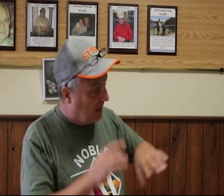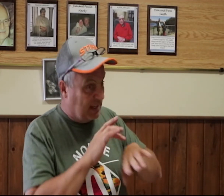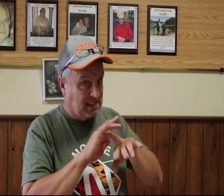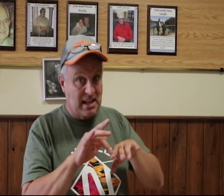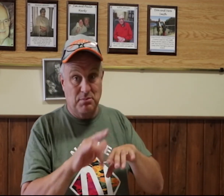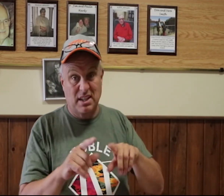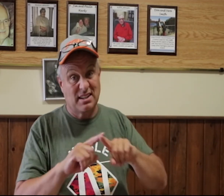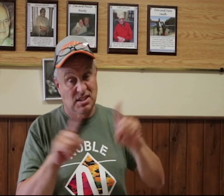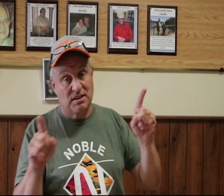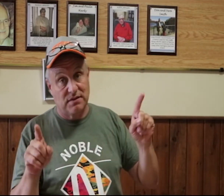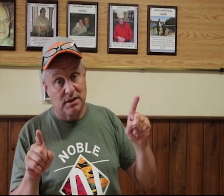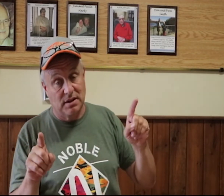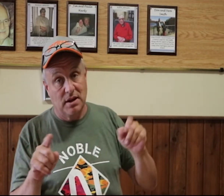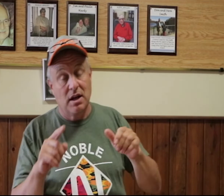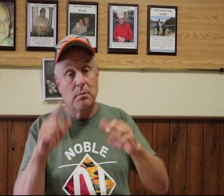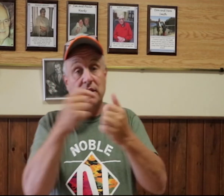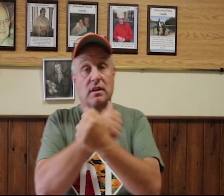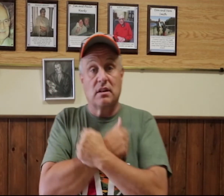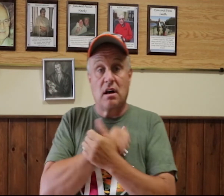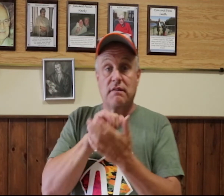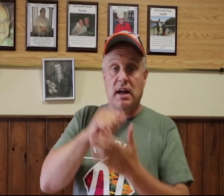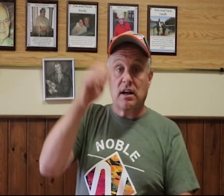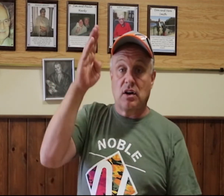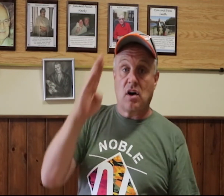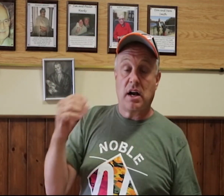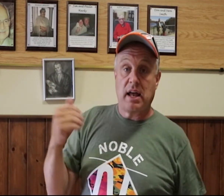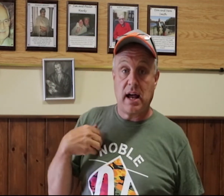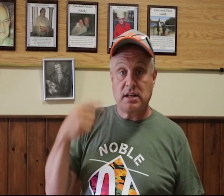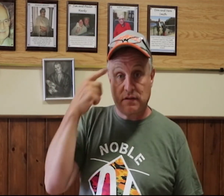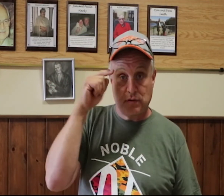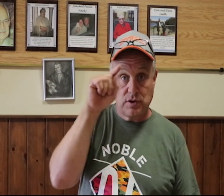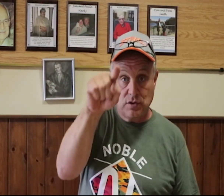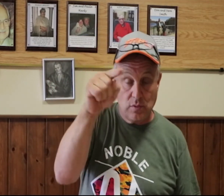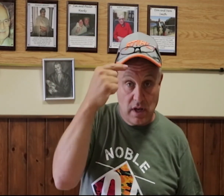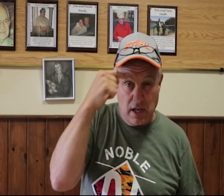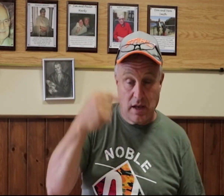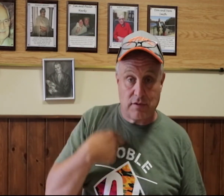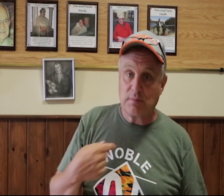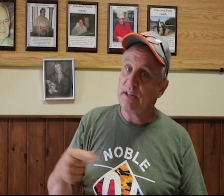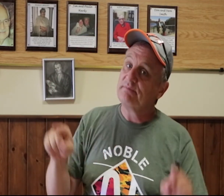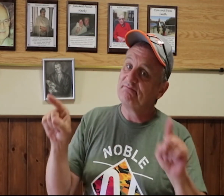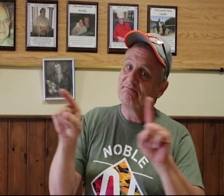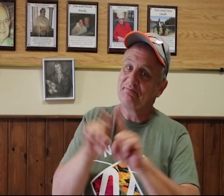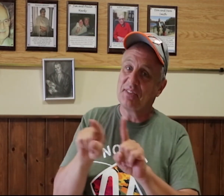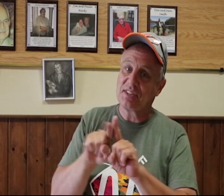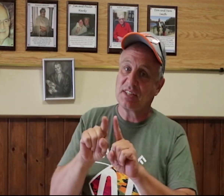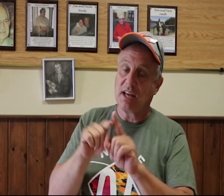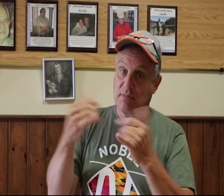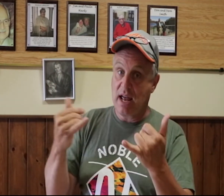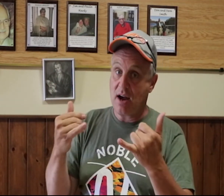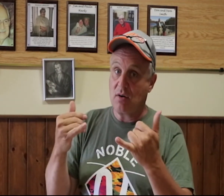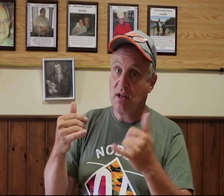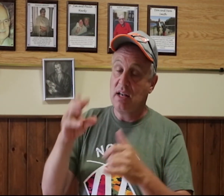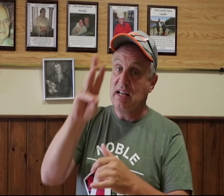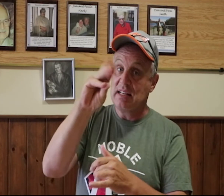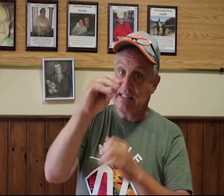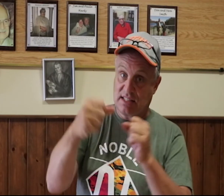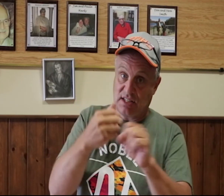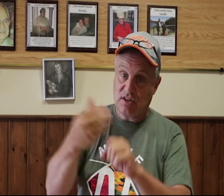It's empty and it's different, but the love that God has for you and for me, it's the same now, 60 years